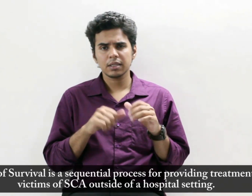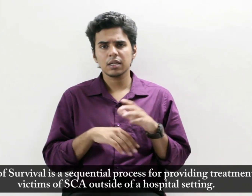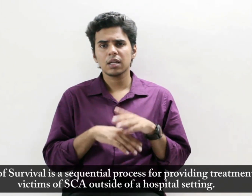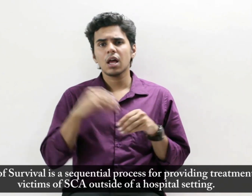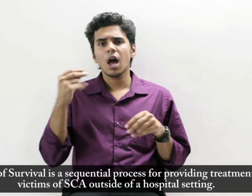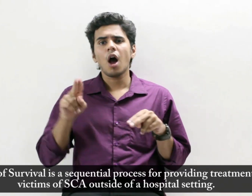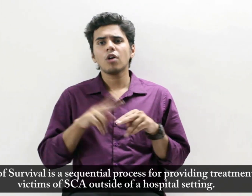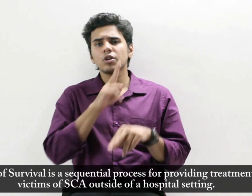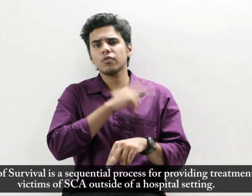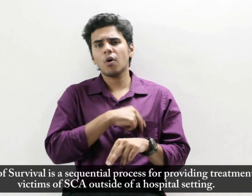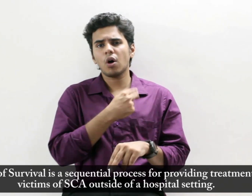hospital setting.